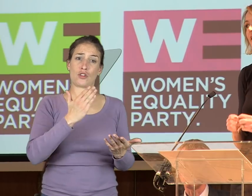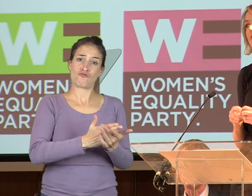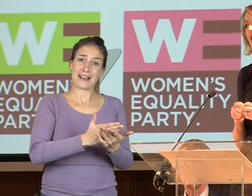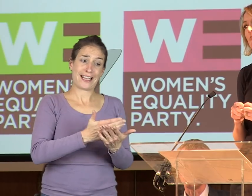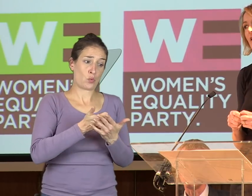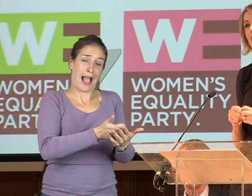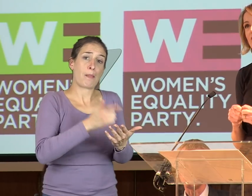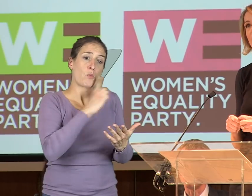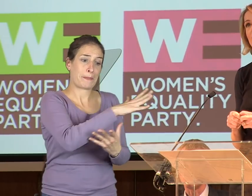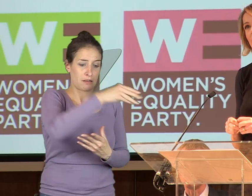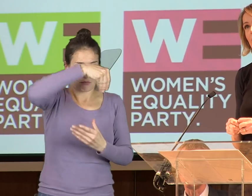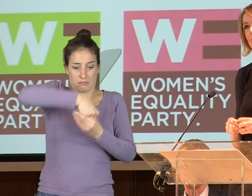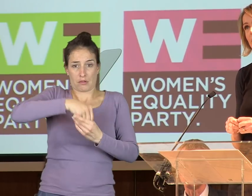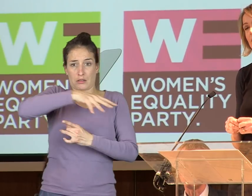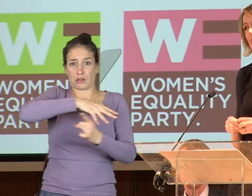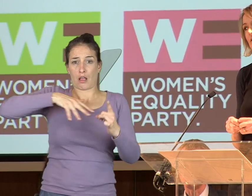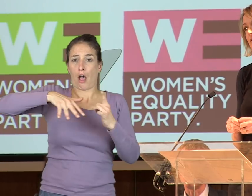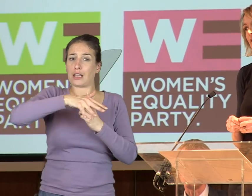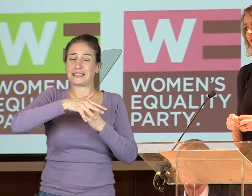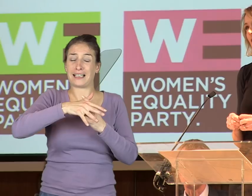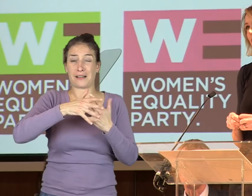of the highest barriers to gender equality.